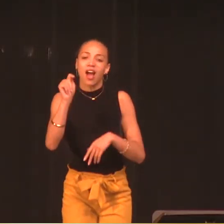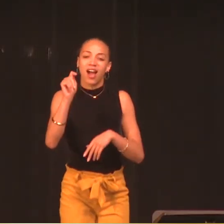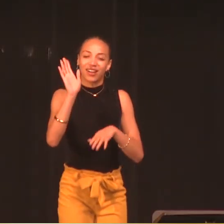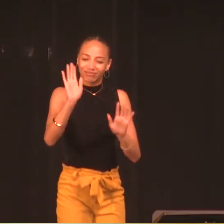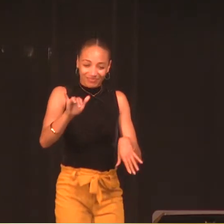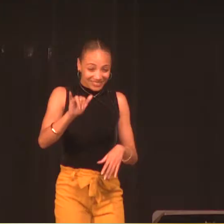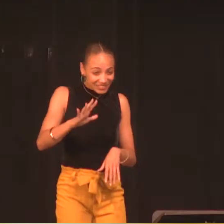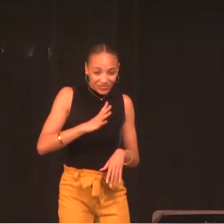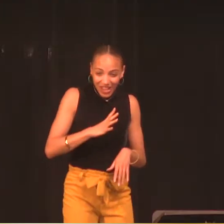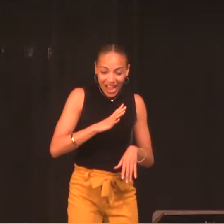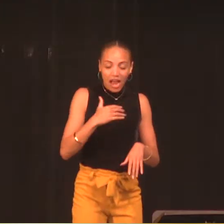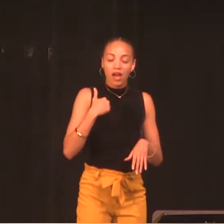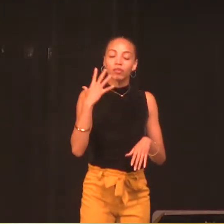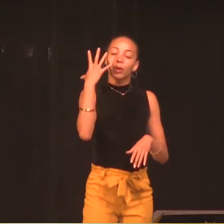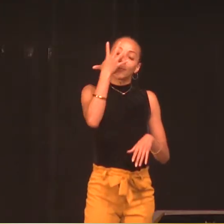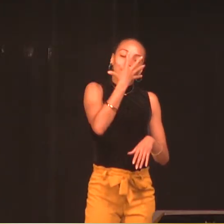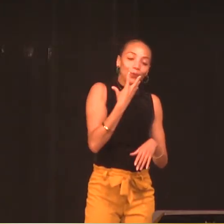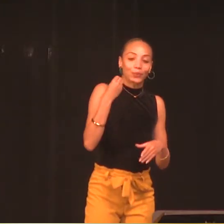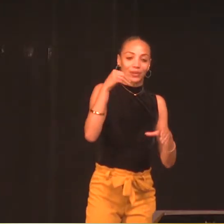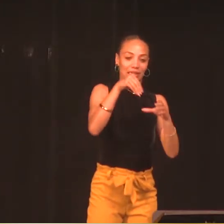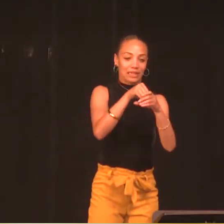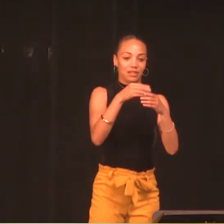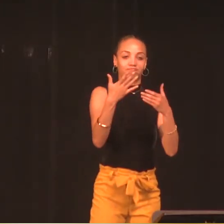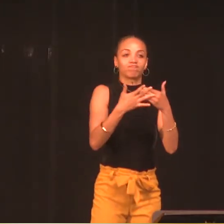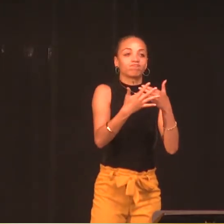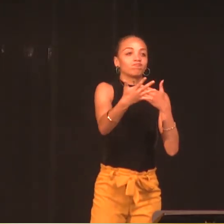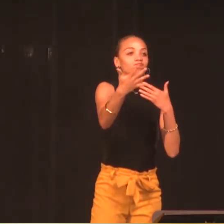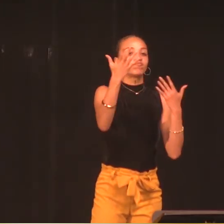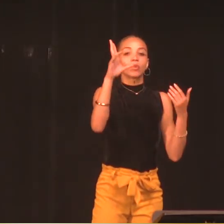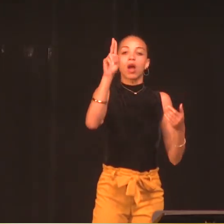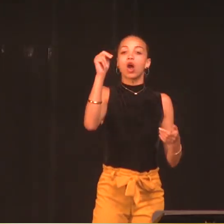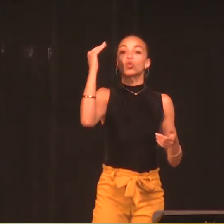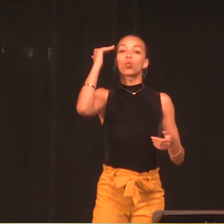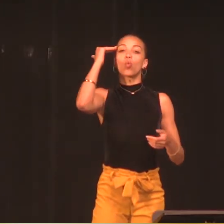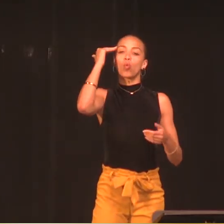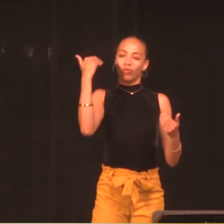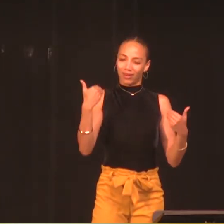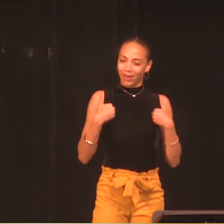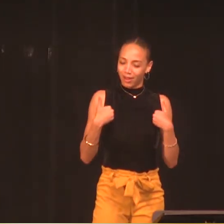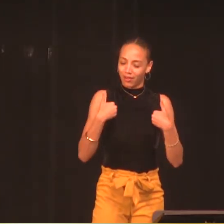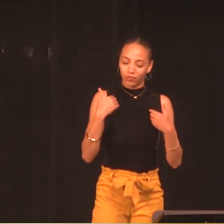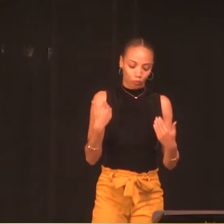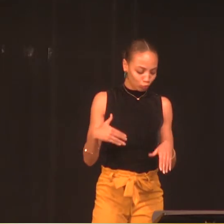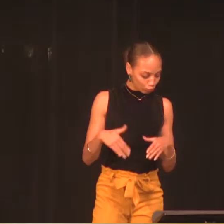and you haven't figured out your whole life, that's okay. There is so much beauty in the unknown.